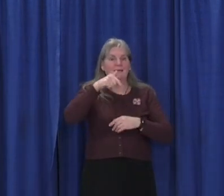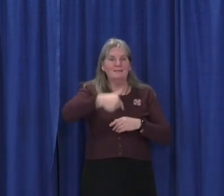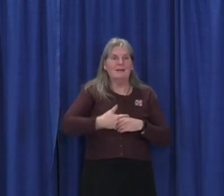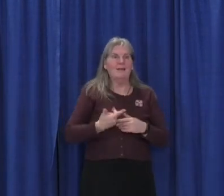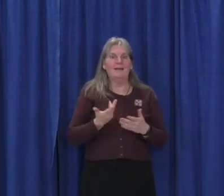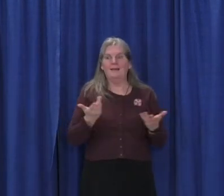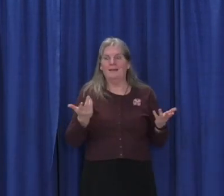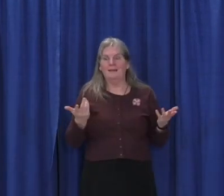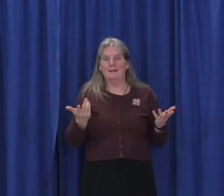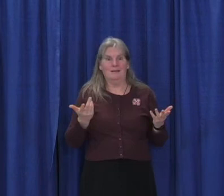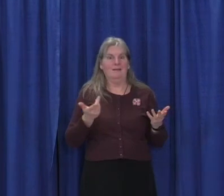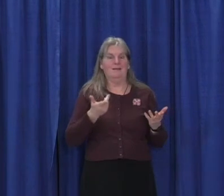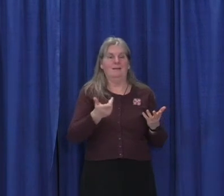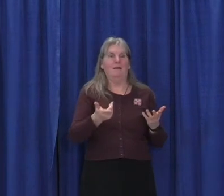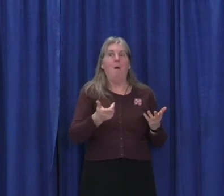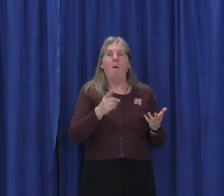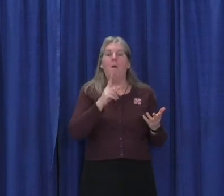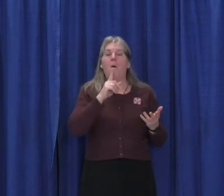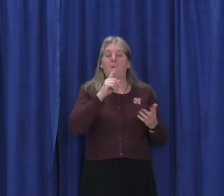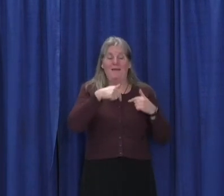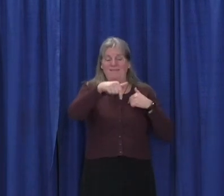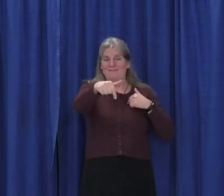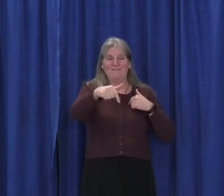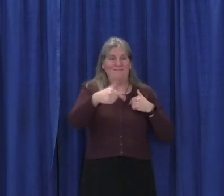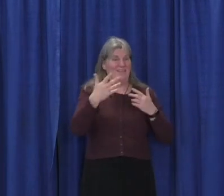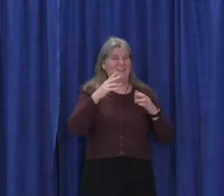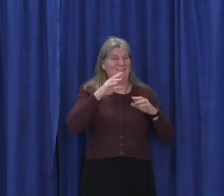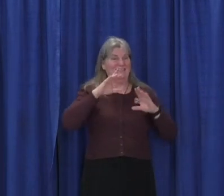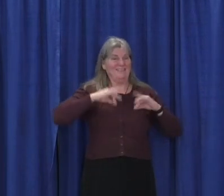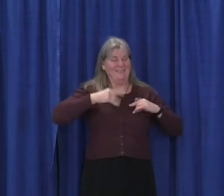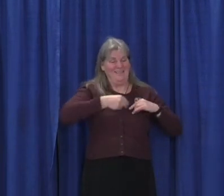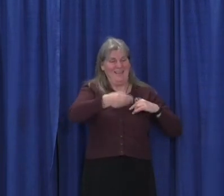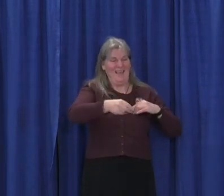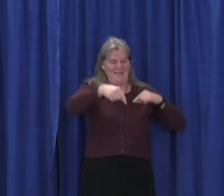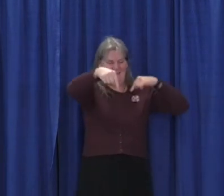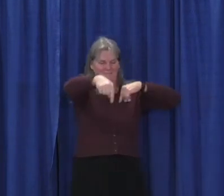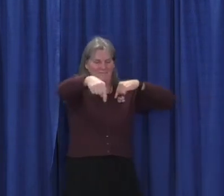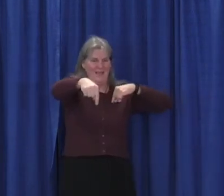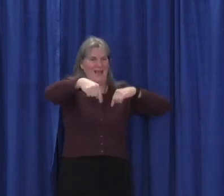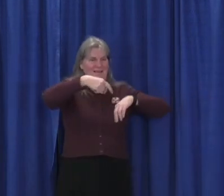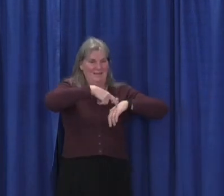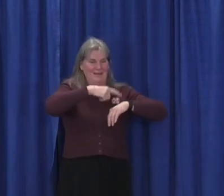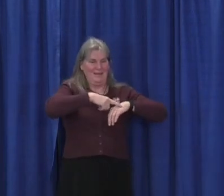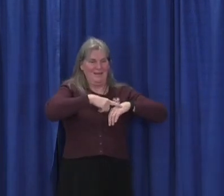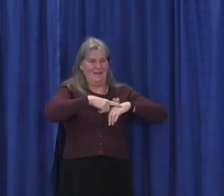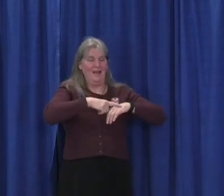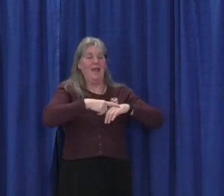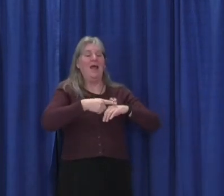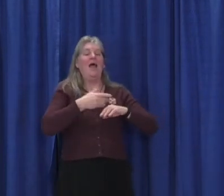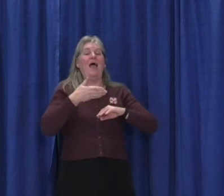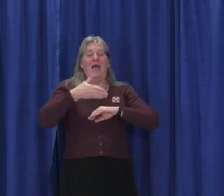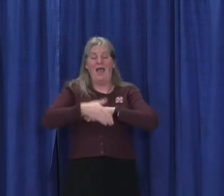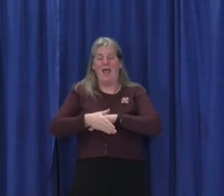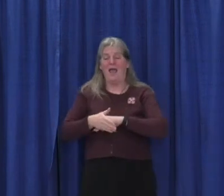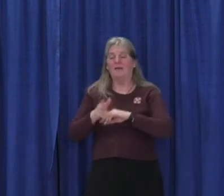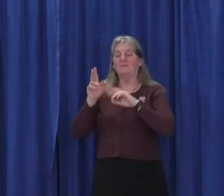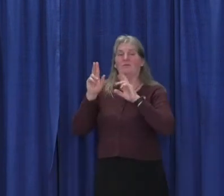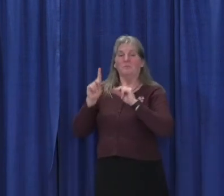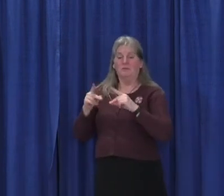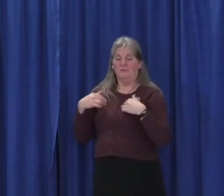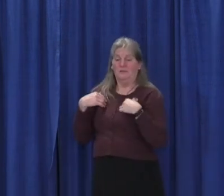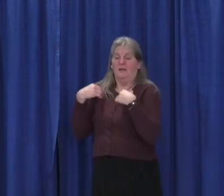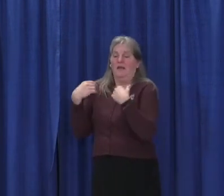where they have symptoms, that person is infectious. This is the key. After a person gets better, they can still